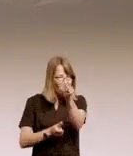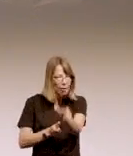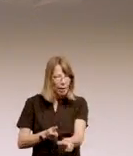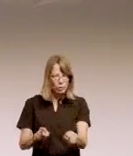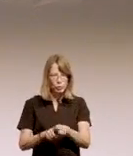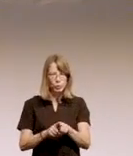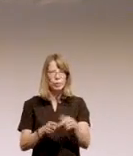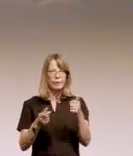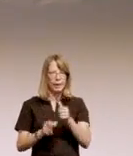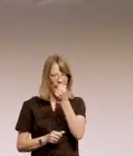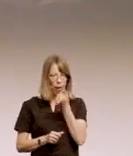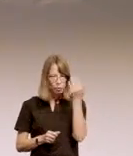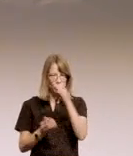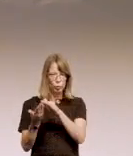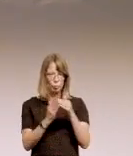Northern Territory.